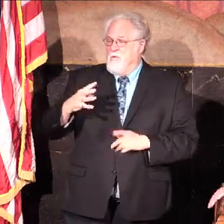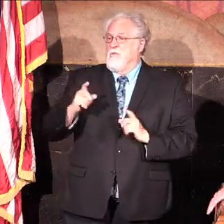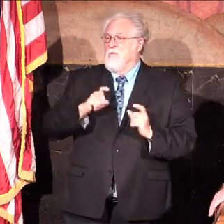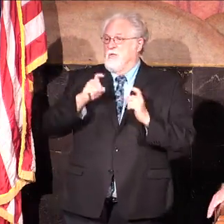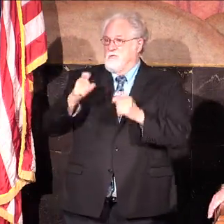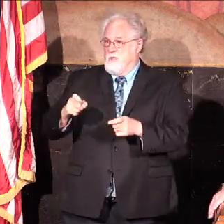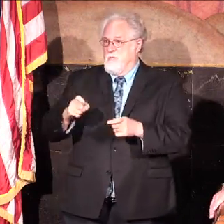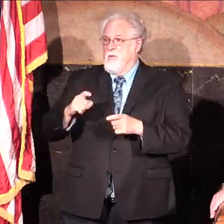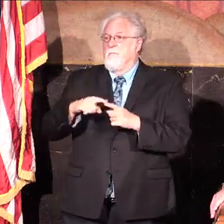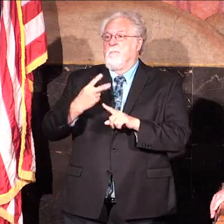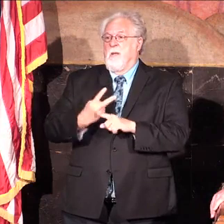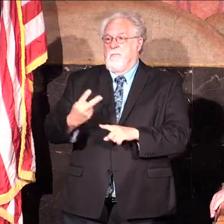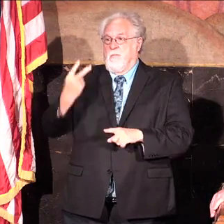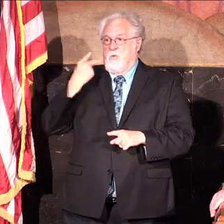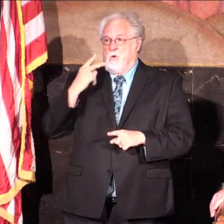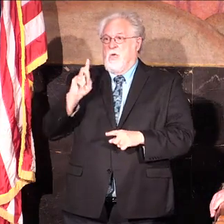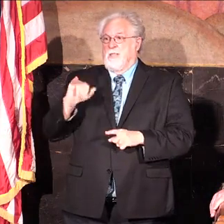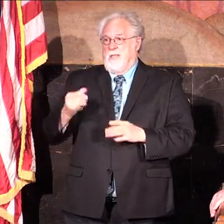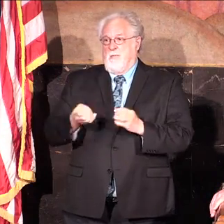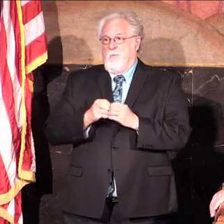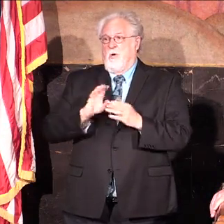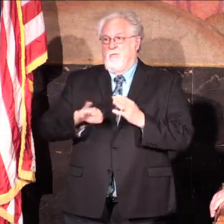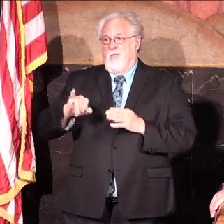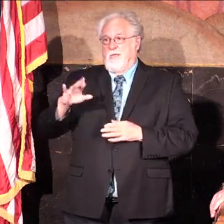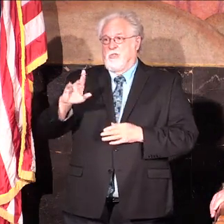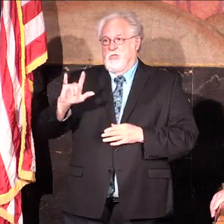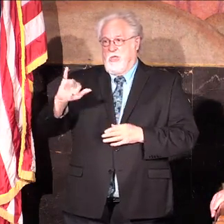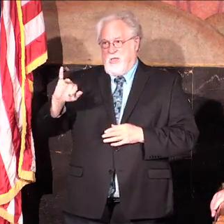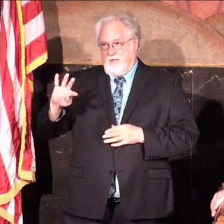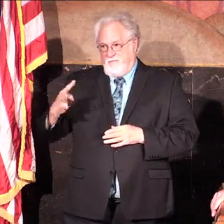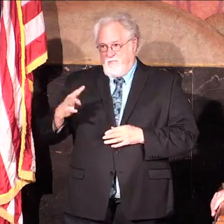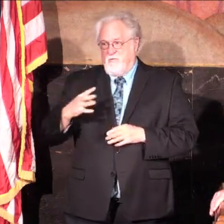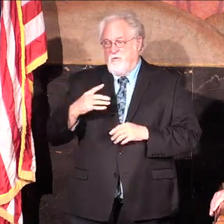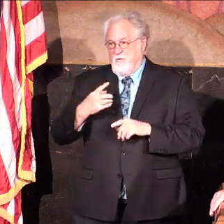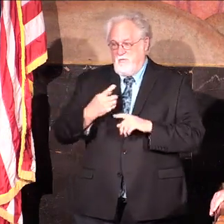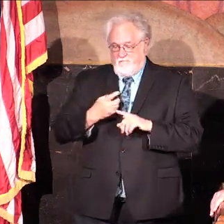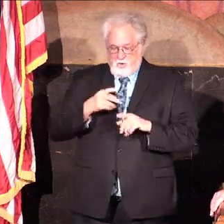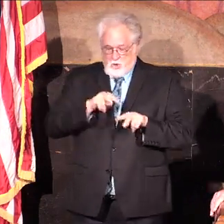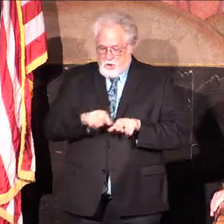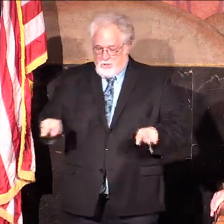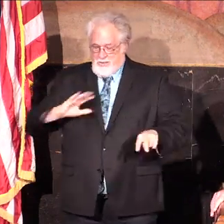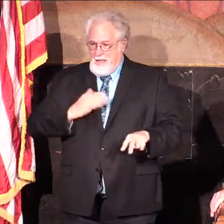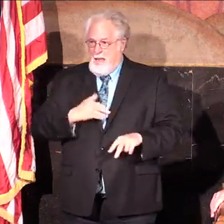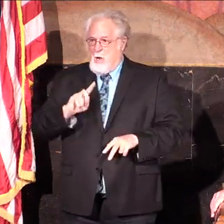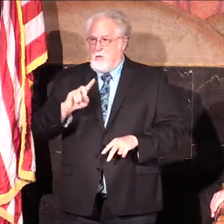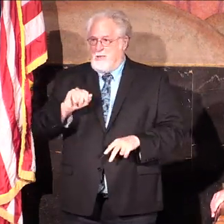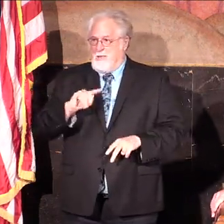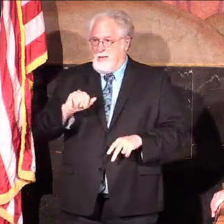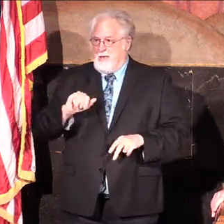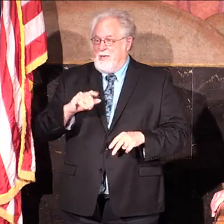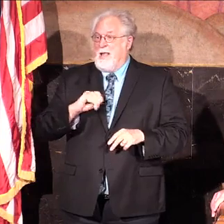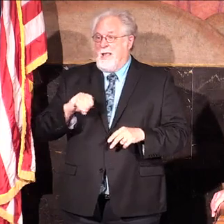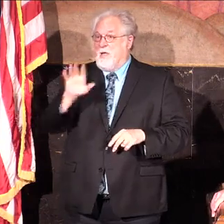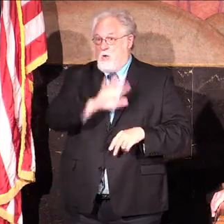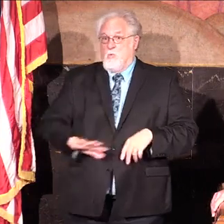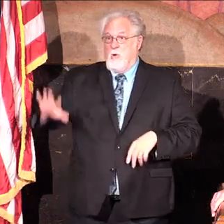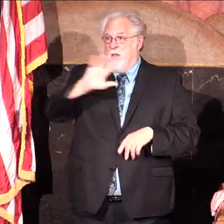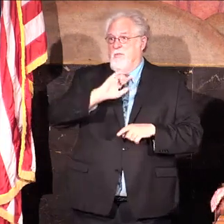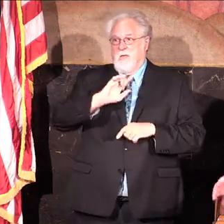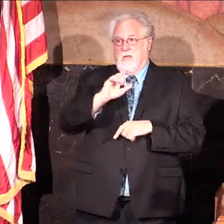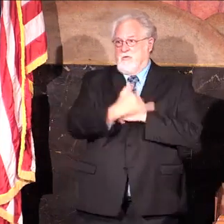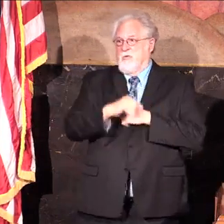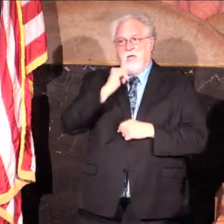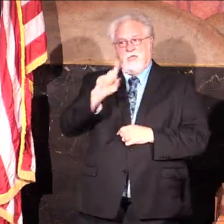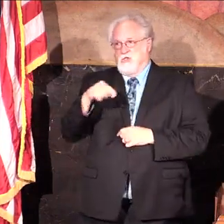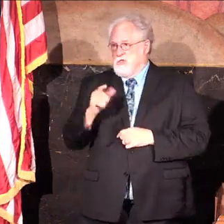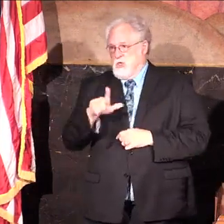It was Memorial Day more than the 4th of July, I think, based on the data that we have here. And around the country, not just in